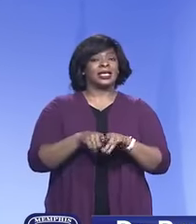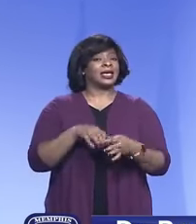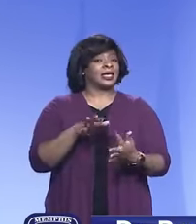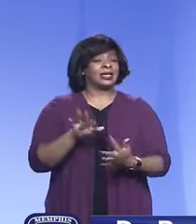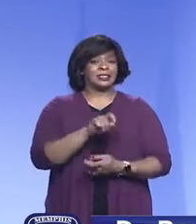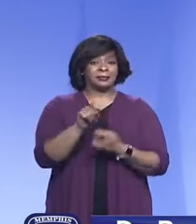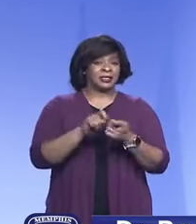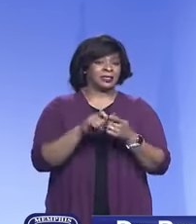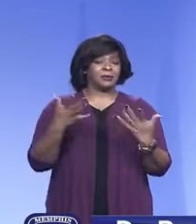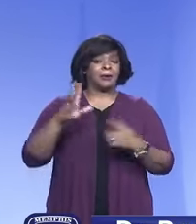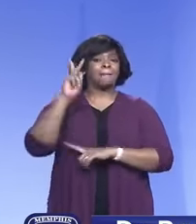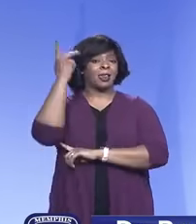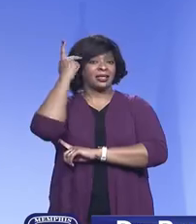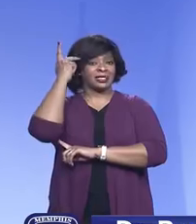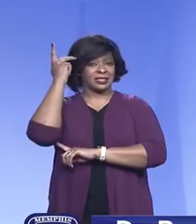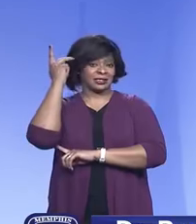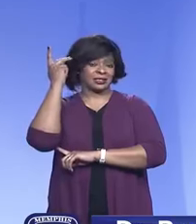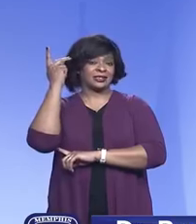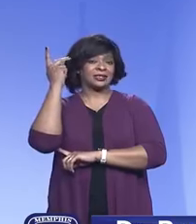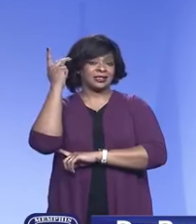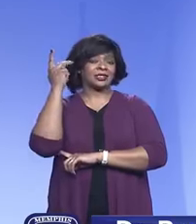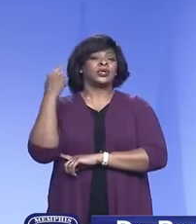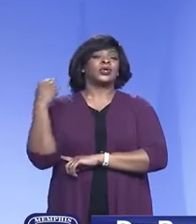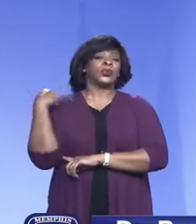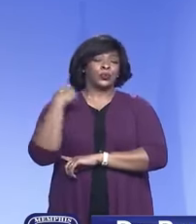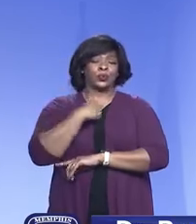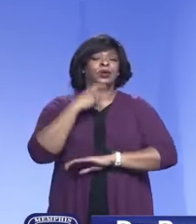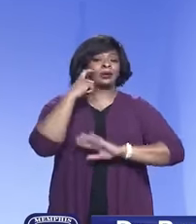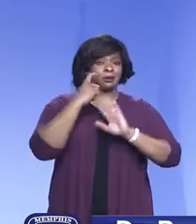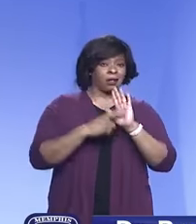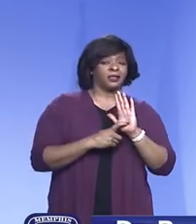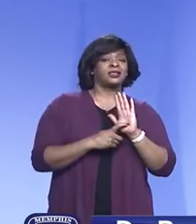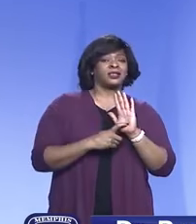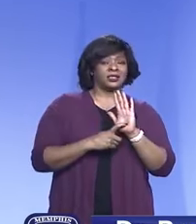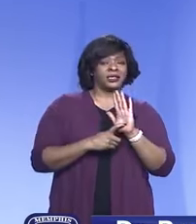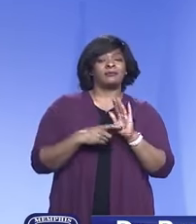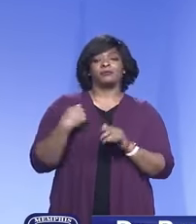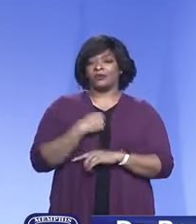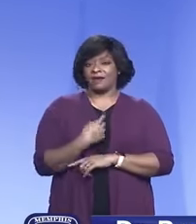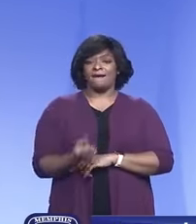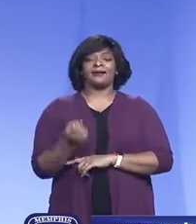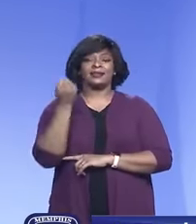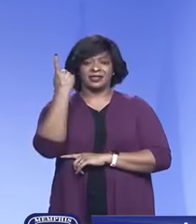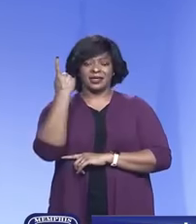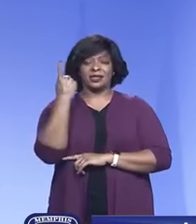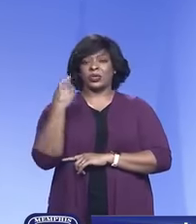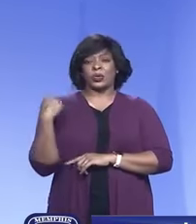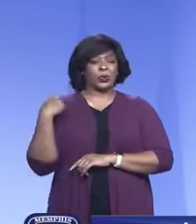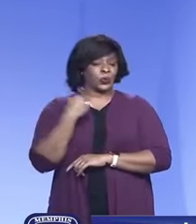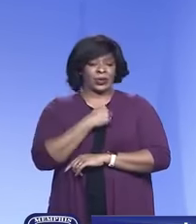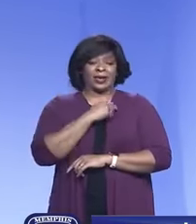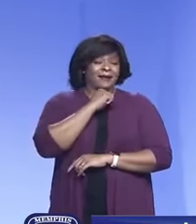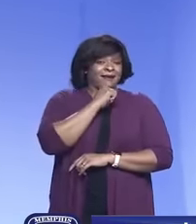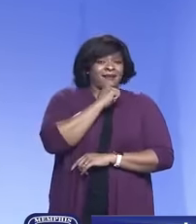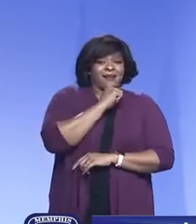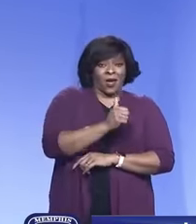specifically politics. And so we acknowledge and understand that we don't